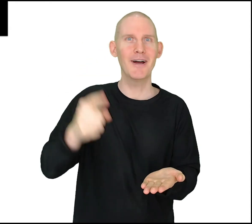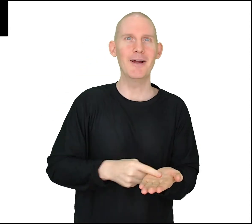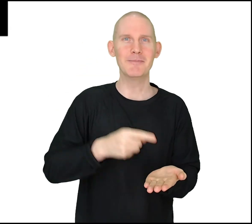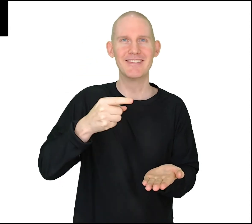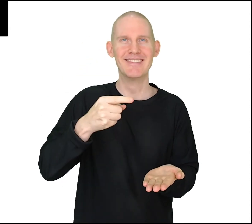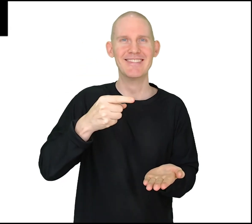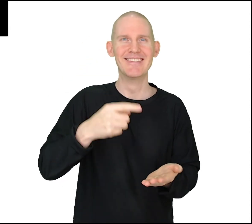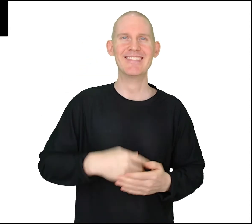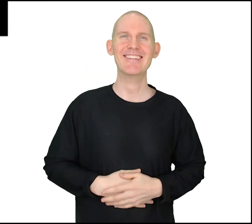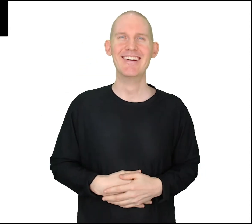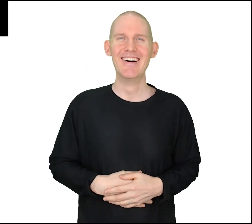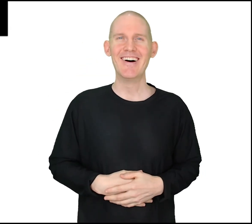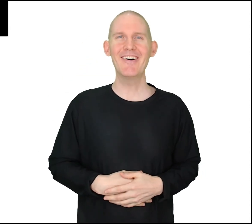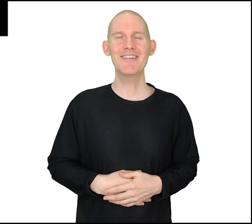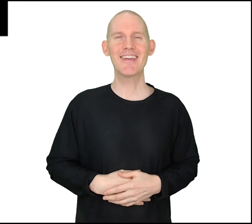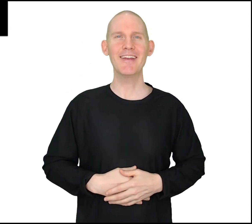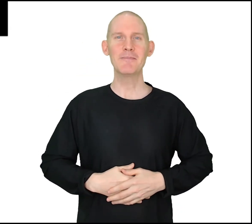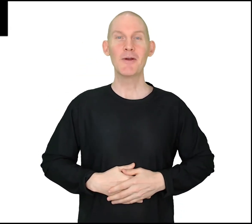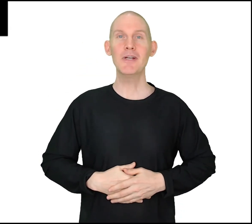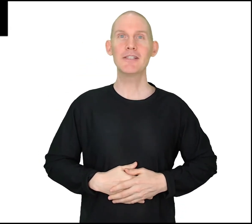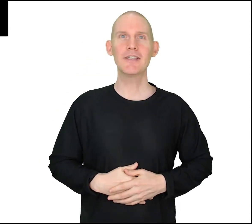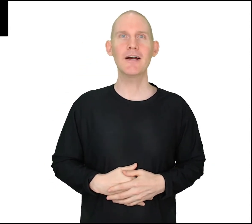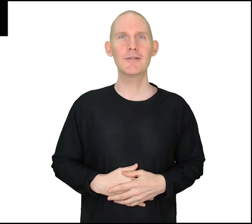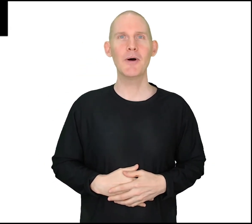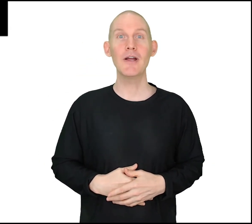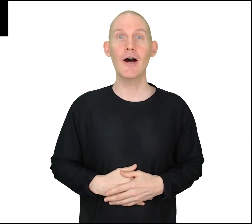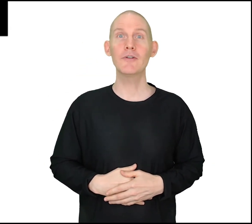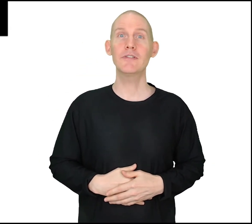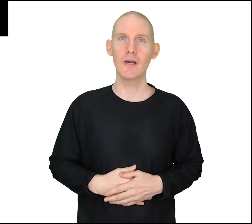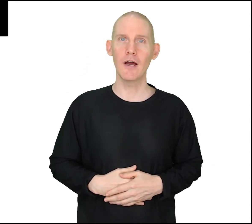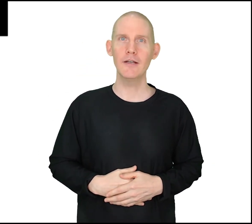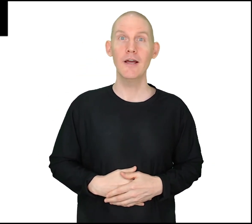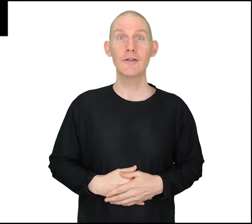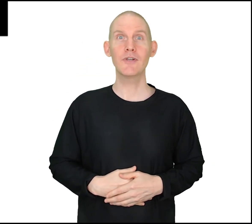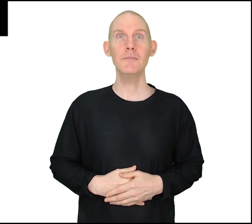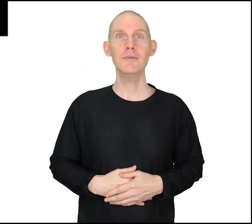Sometimes. Okay, we just talked about how to sign sometimes.